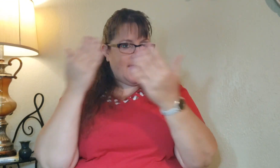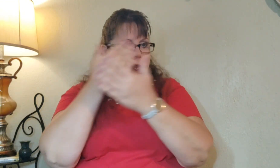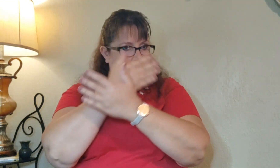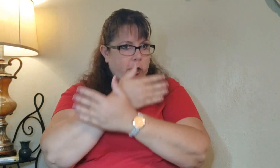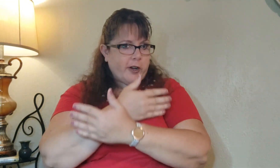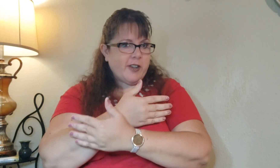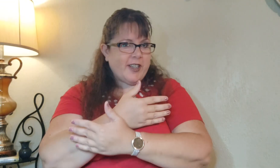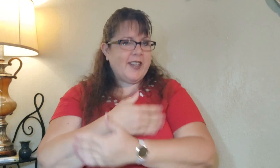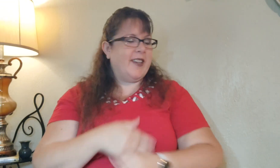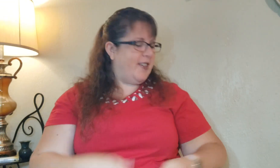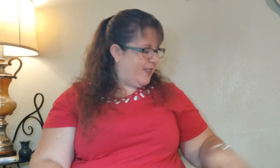getting dark.